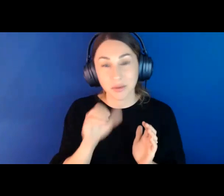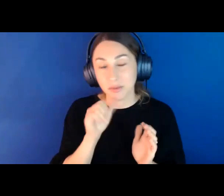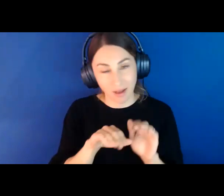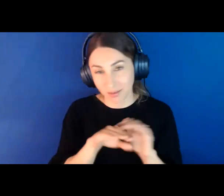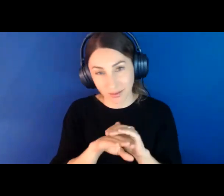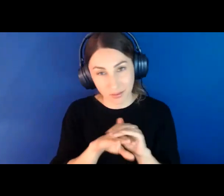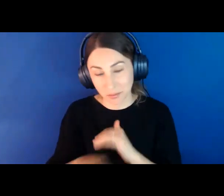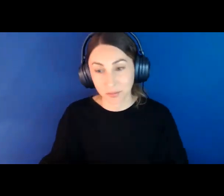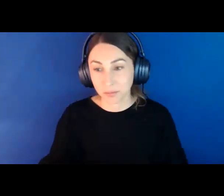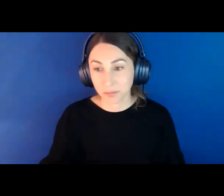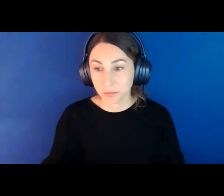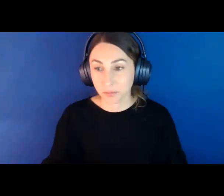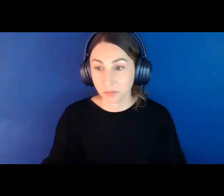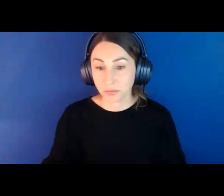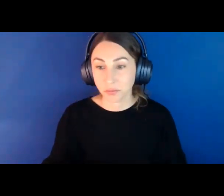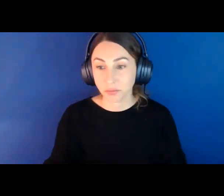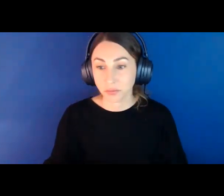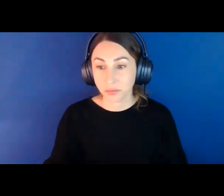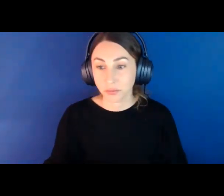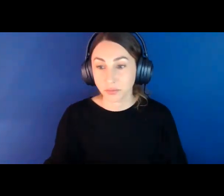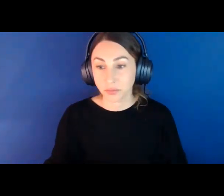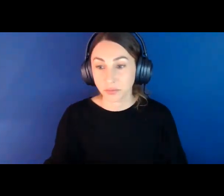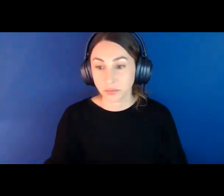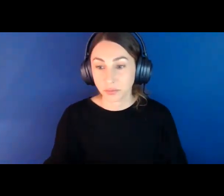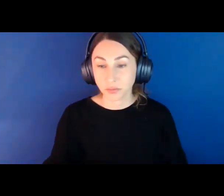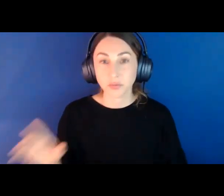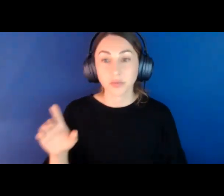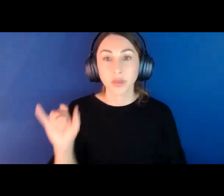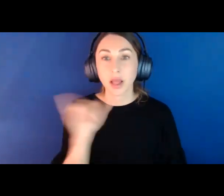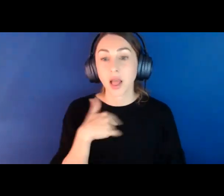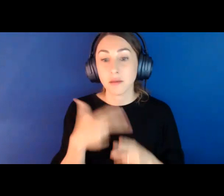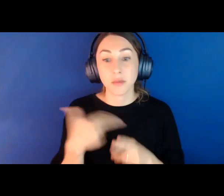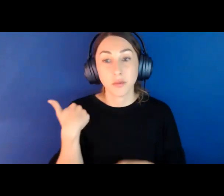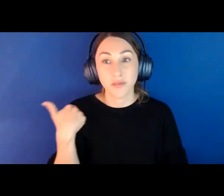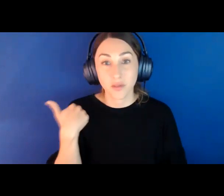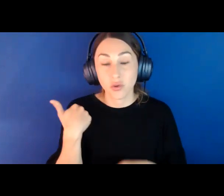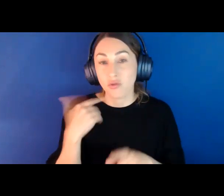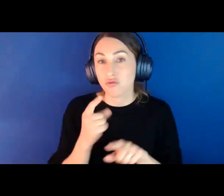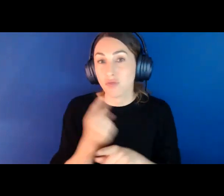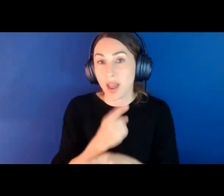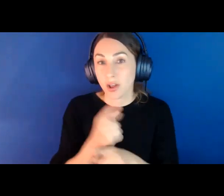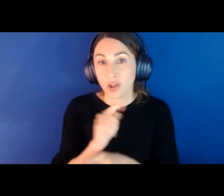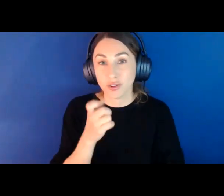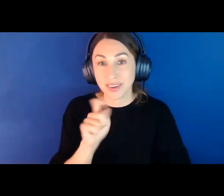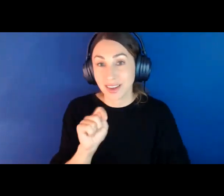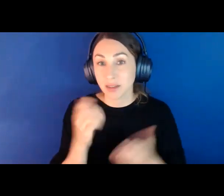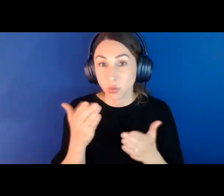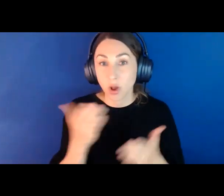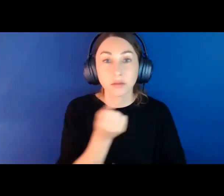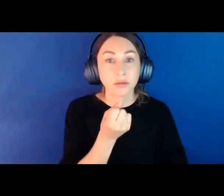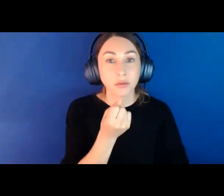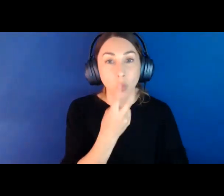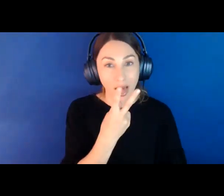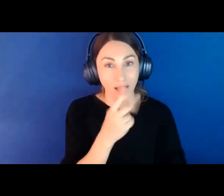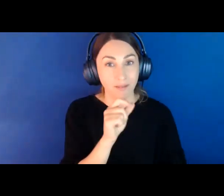accessible. As mentioned, regular text size is considered from 12 points as a